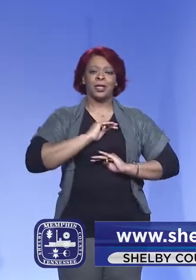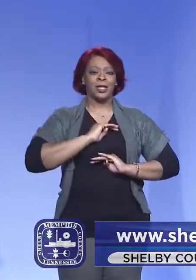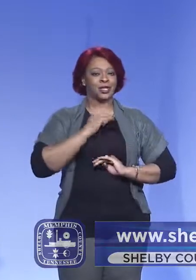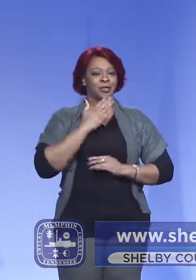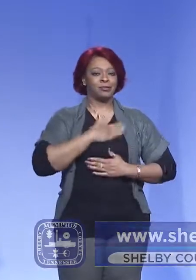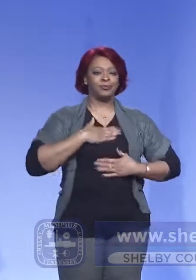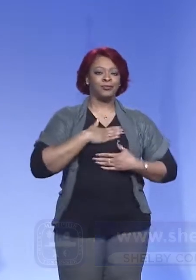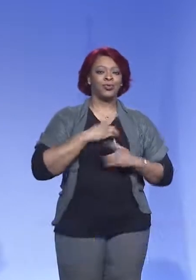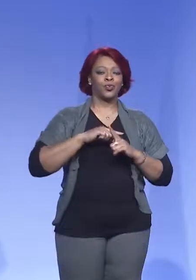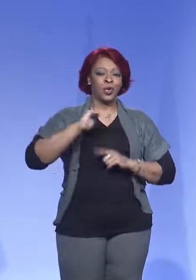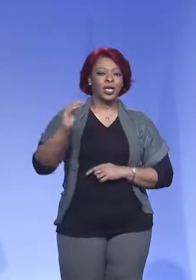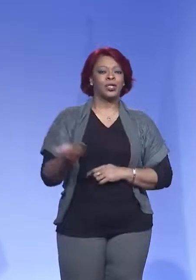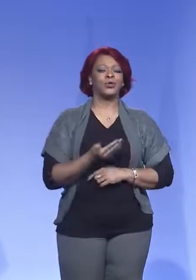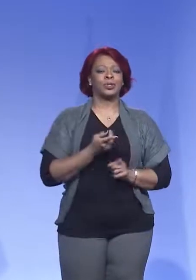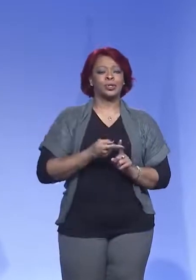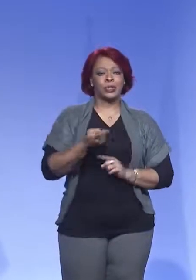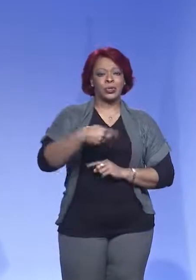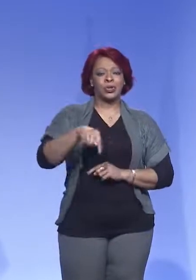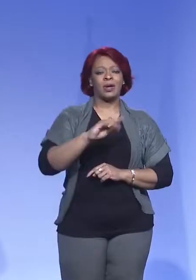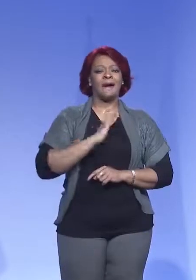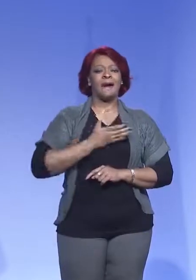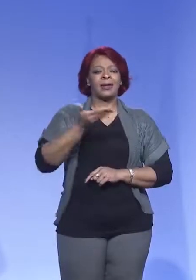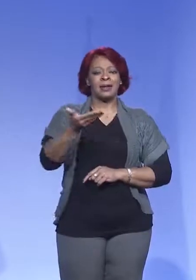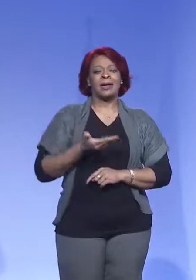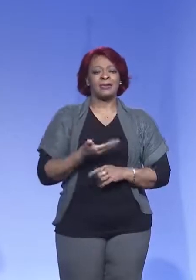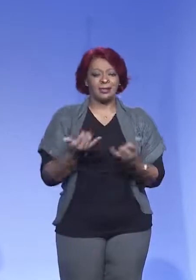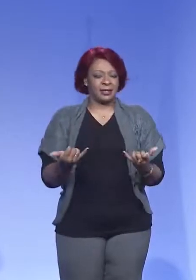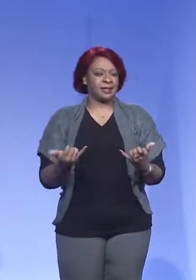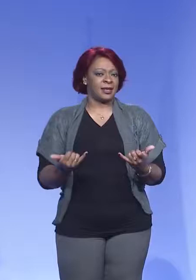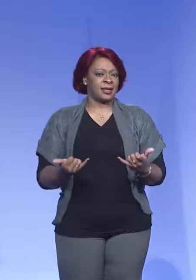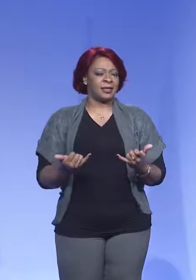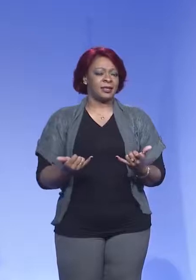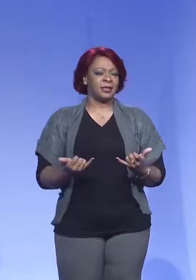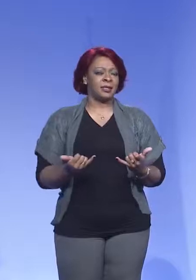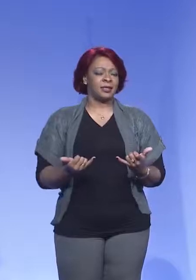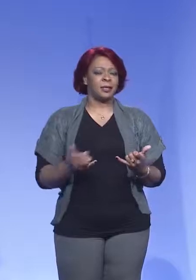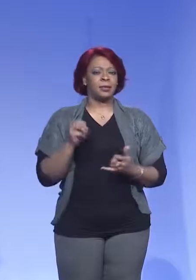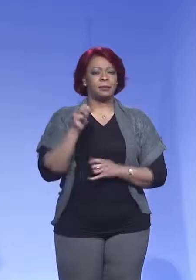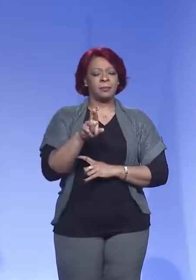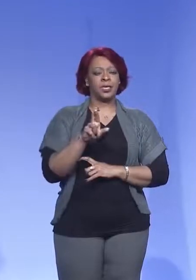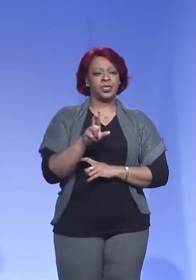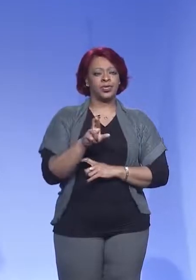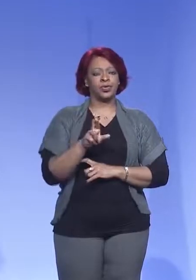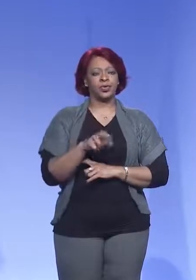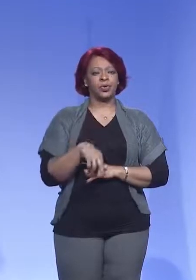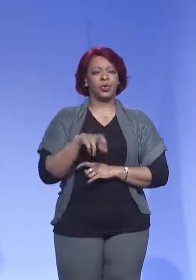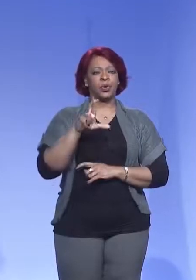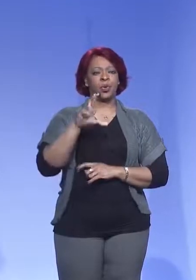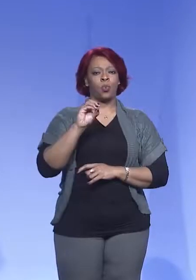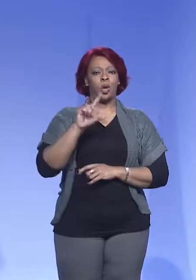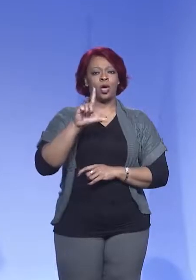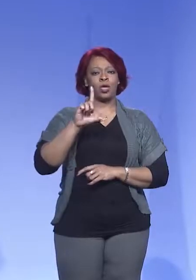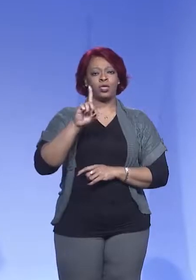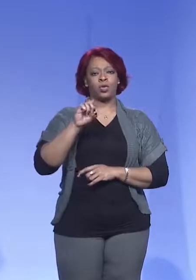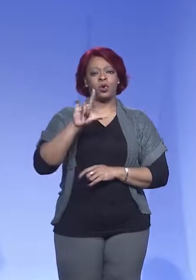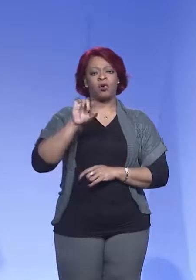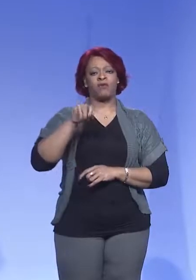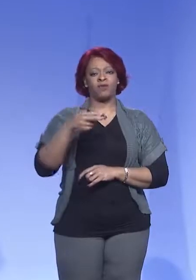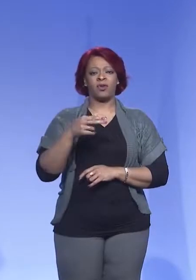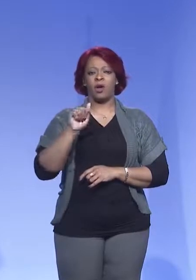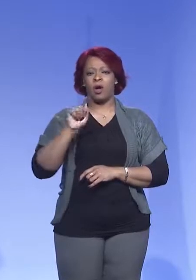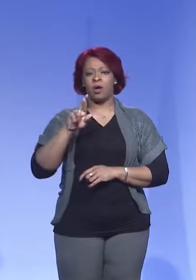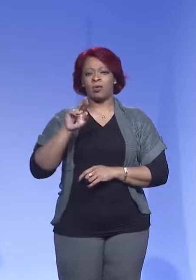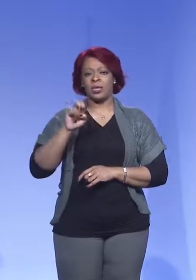to introduce to you our guest today, Mr. Rodolfo